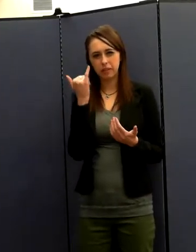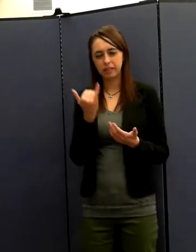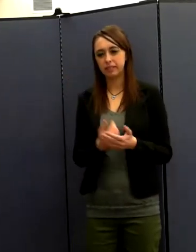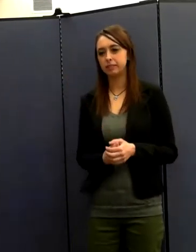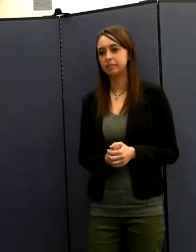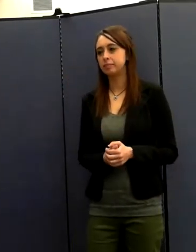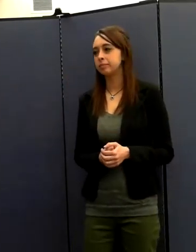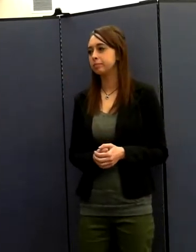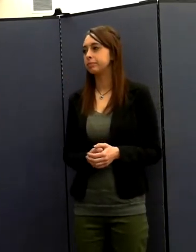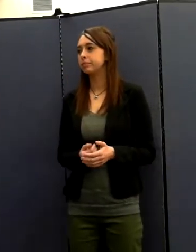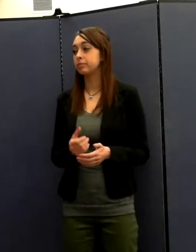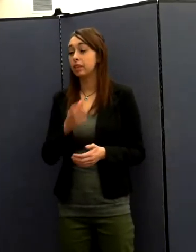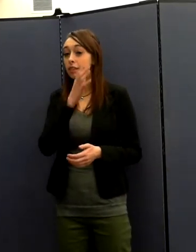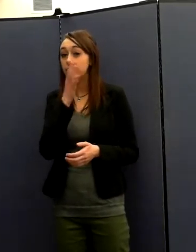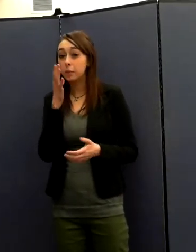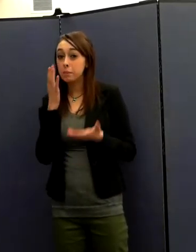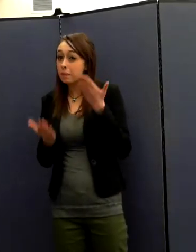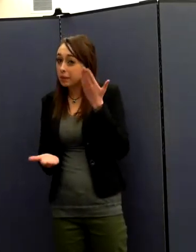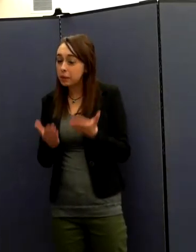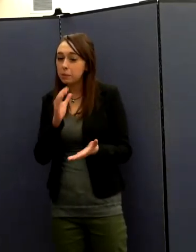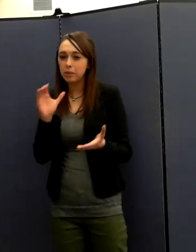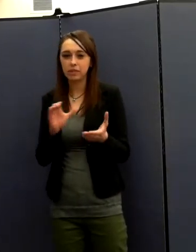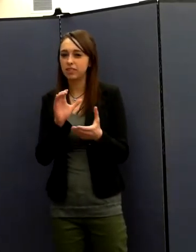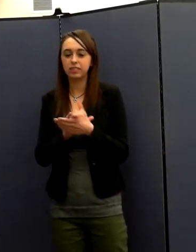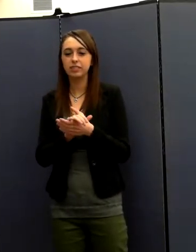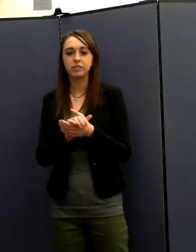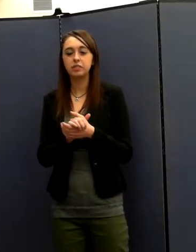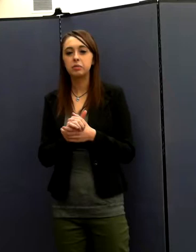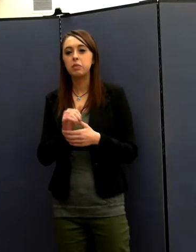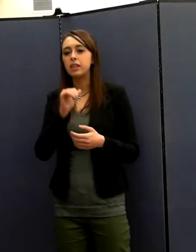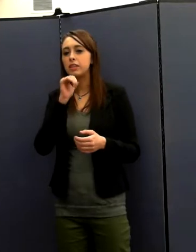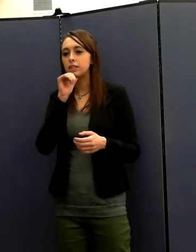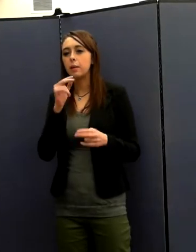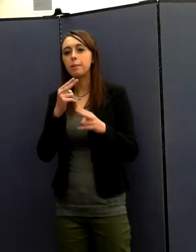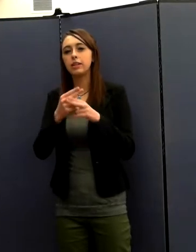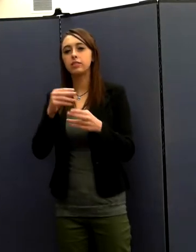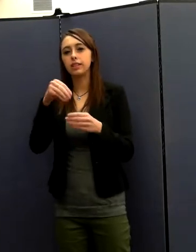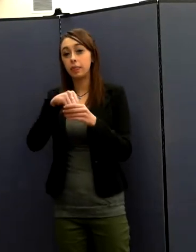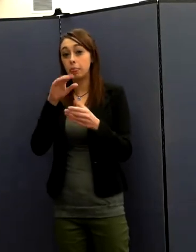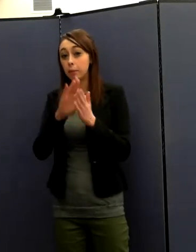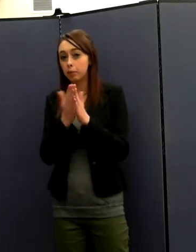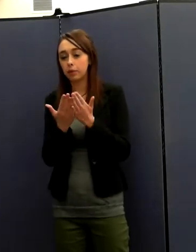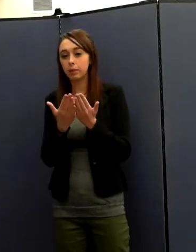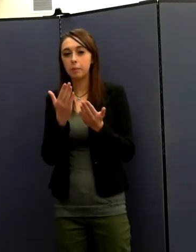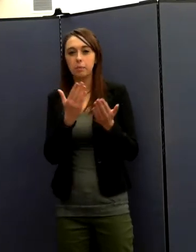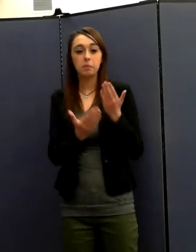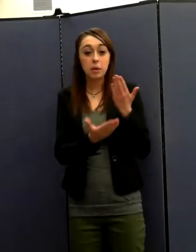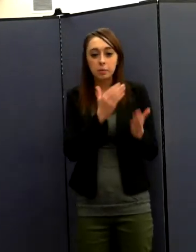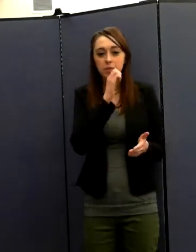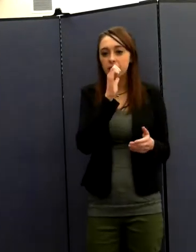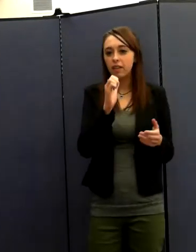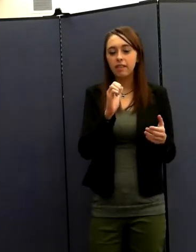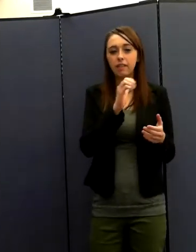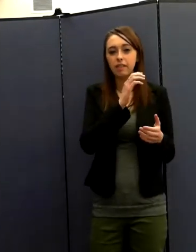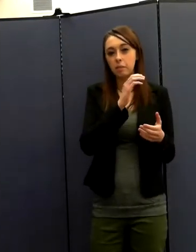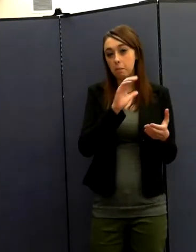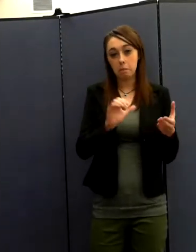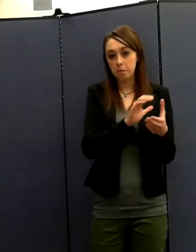The farmer may be married, just not mentioned in the book. Or maybe the farmer's not married. Maybe the farmer decided to be a